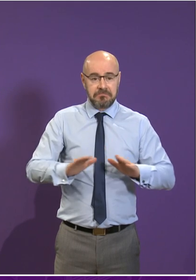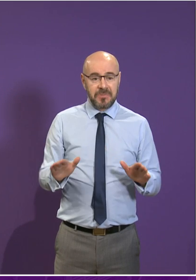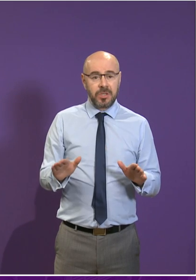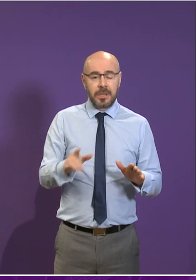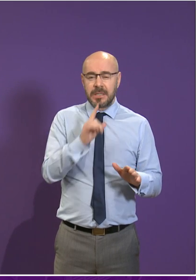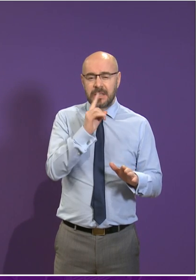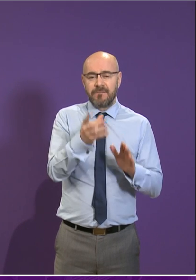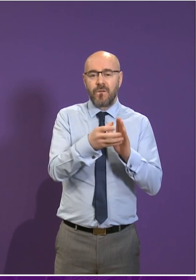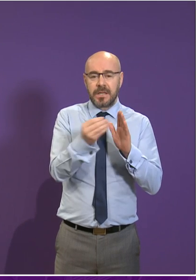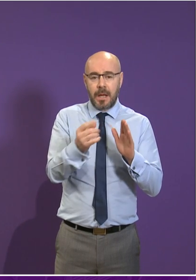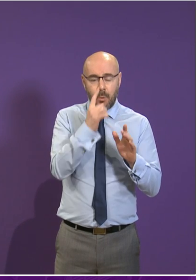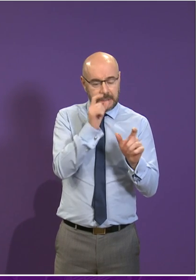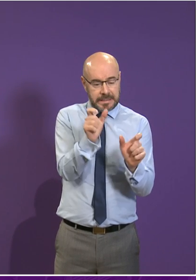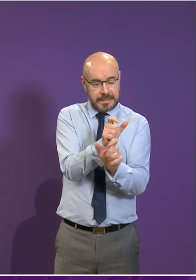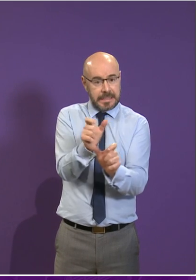example, dyslexia,